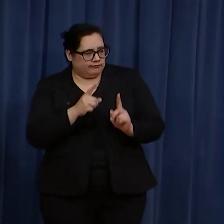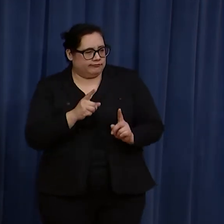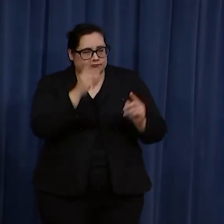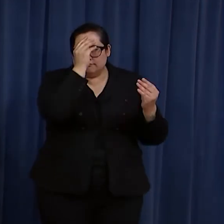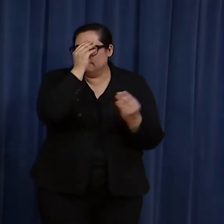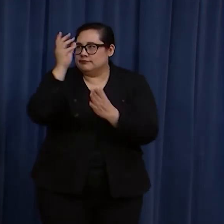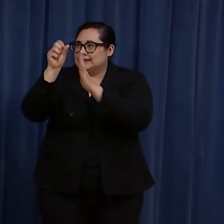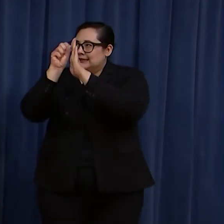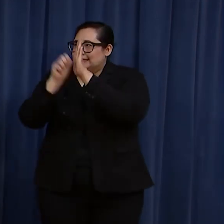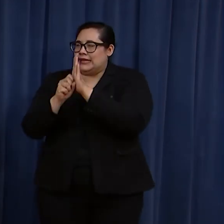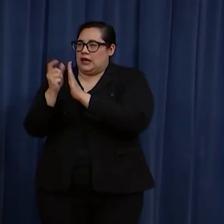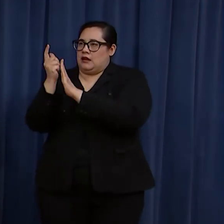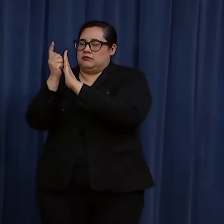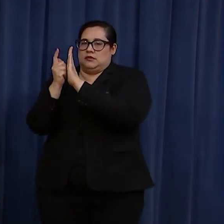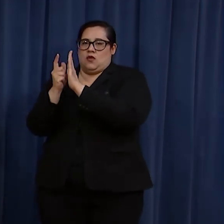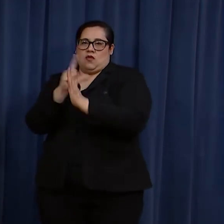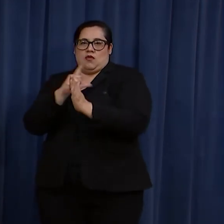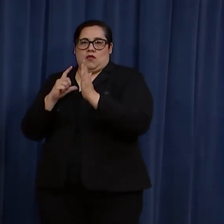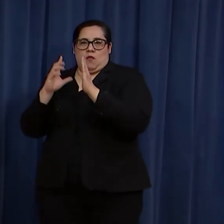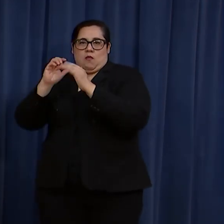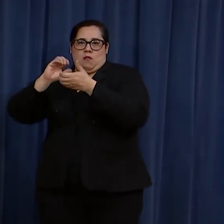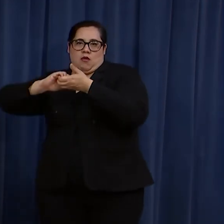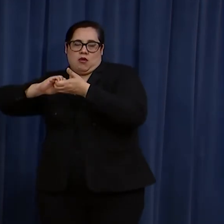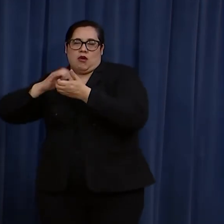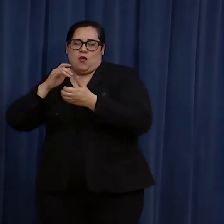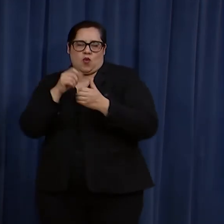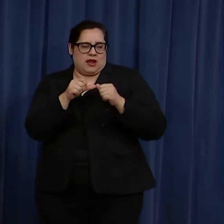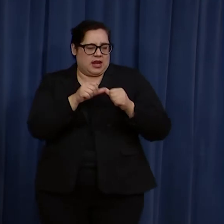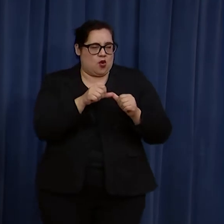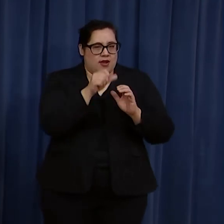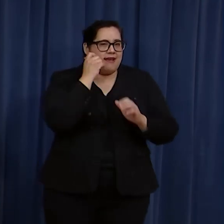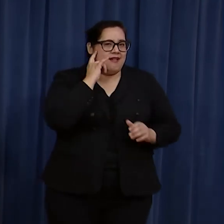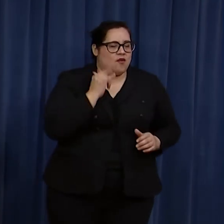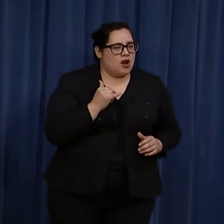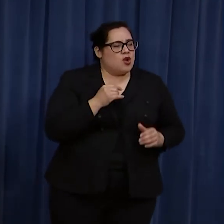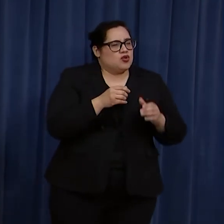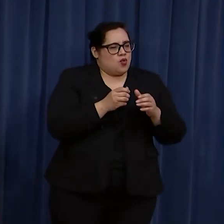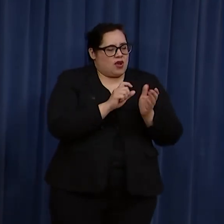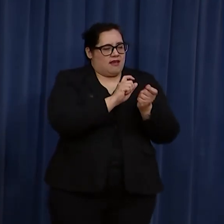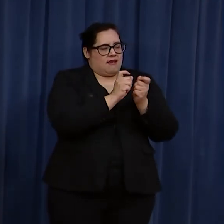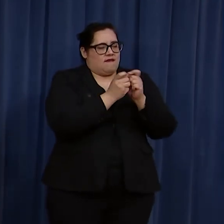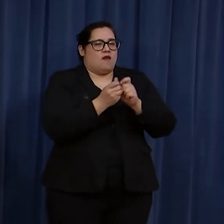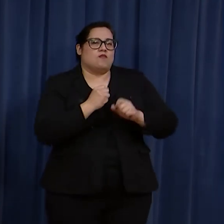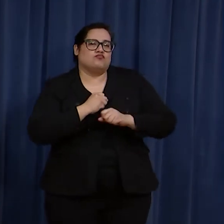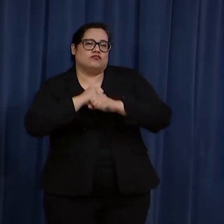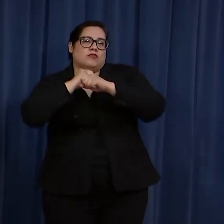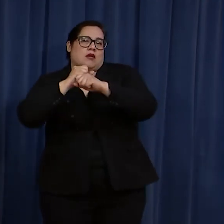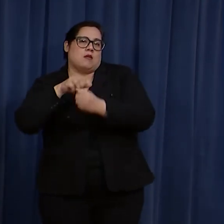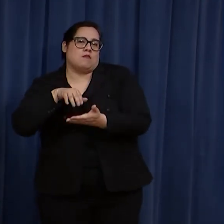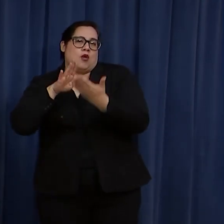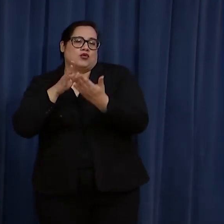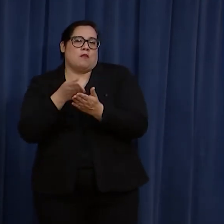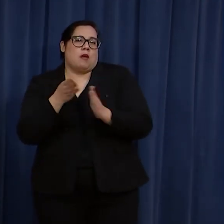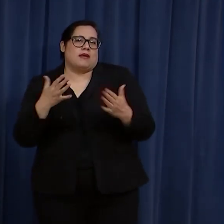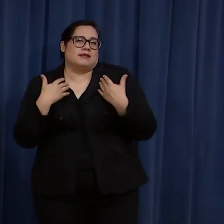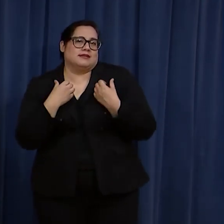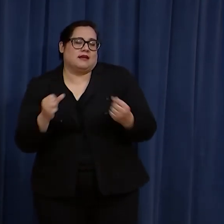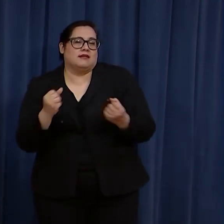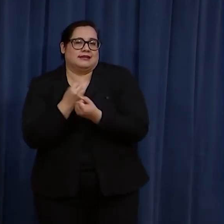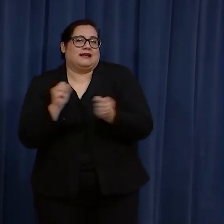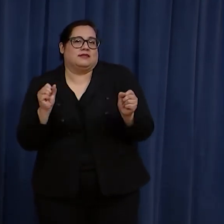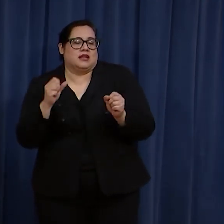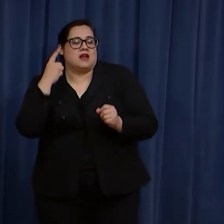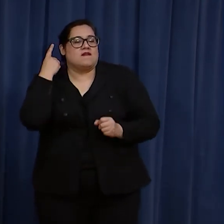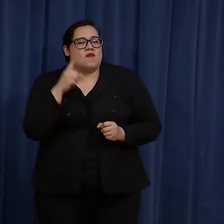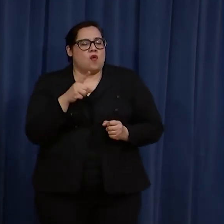state legislative partners as we continue in California to evolve the protective approach of public safety when it comes to driving